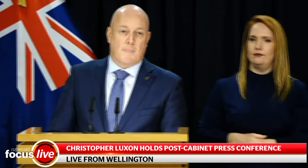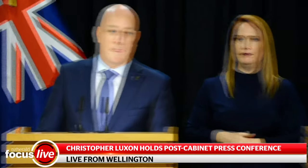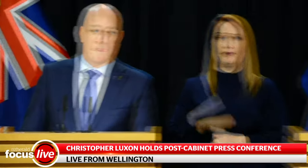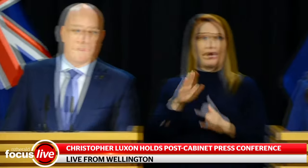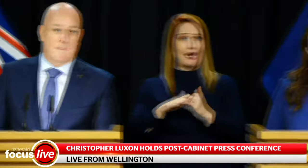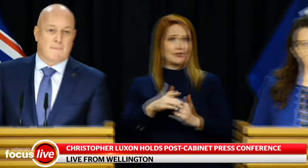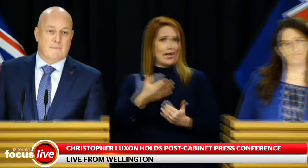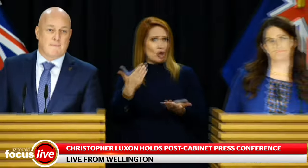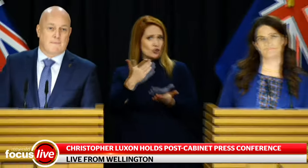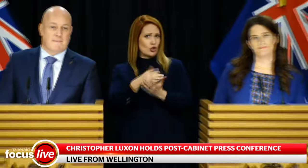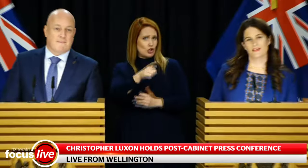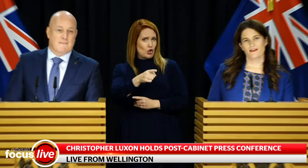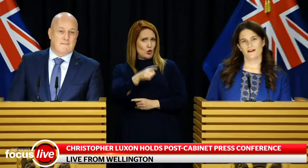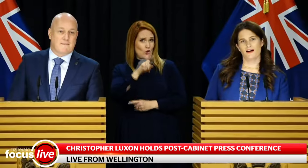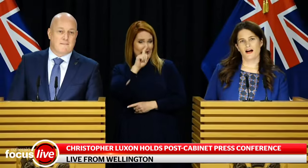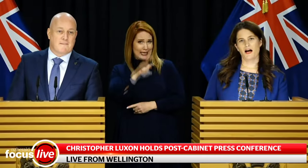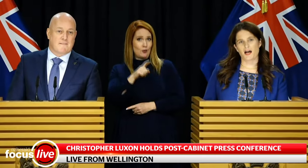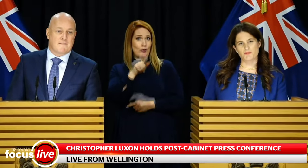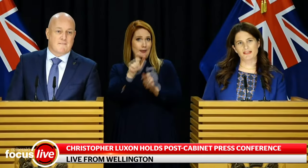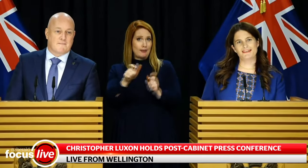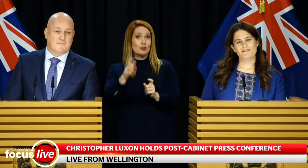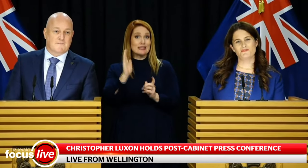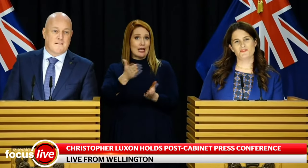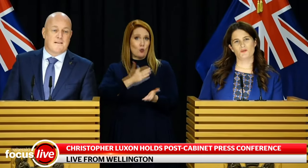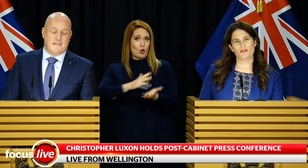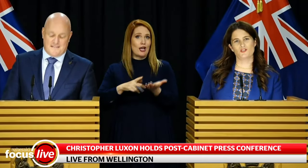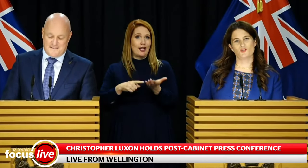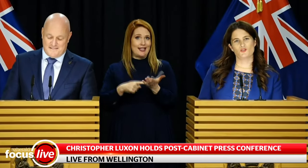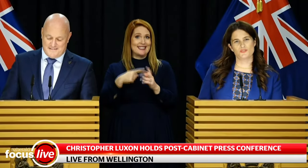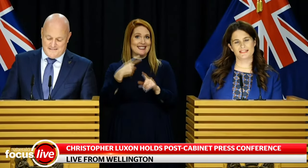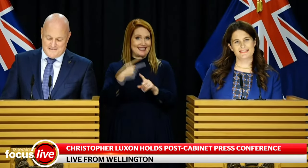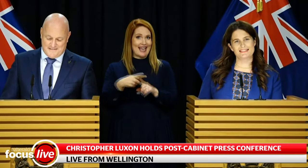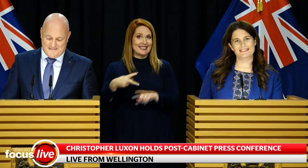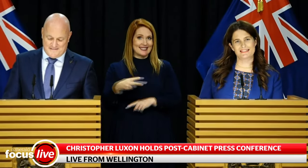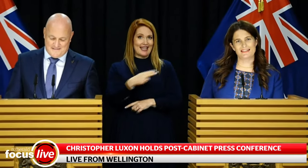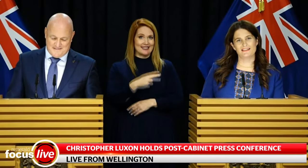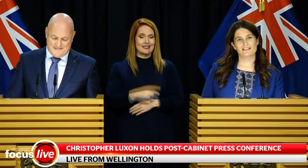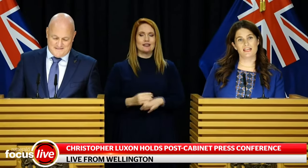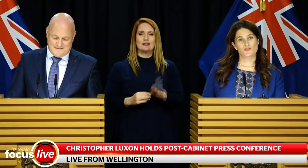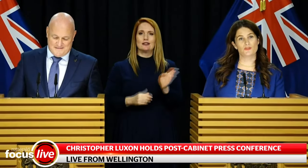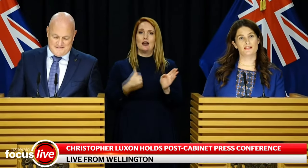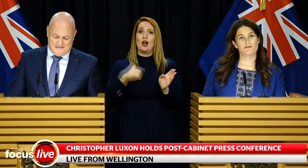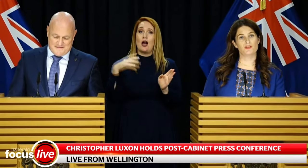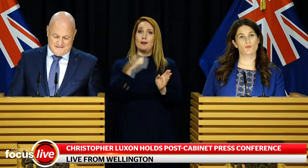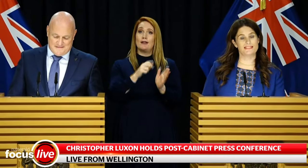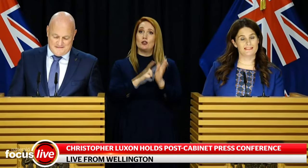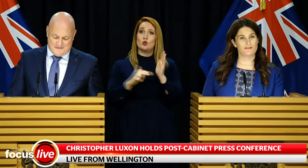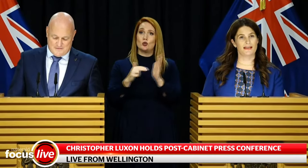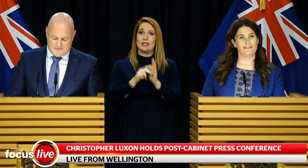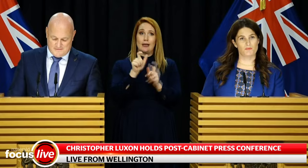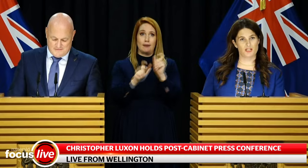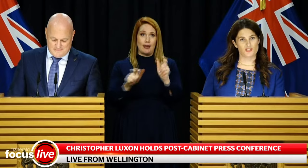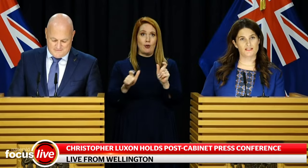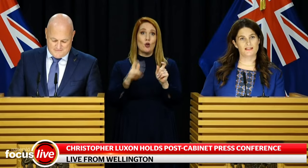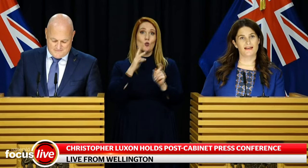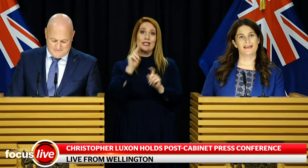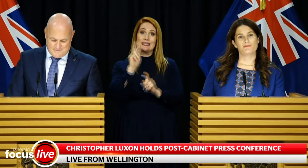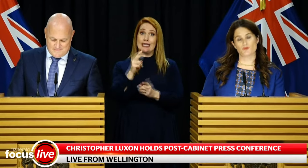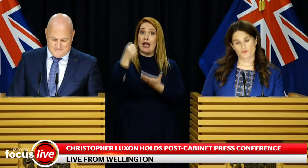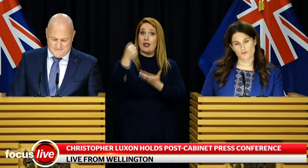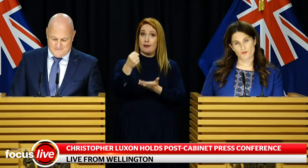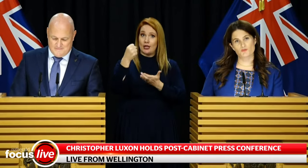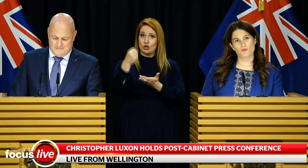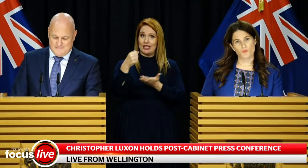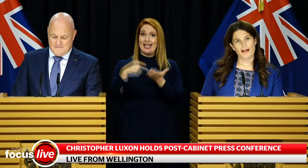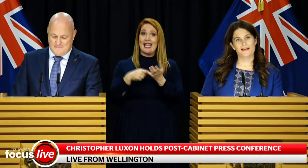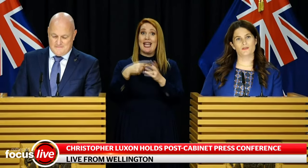that Kiwis still want tax cuts? I believe that when New Zealanders see the tax relief that we deliver at the budget and